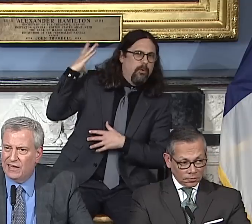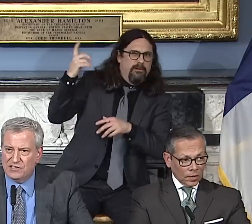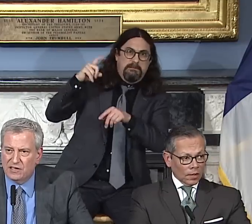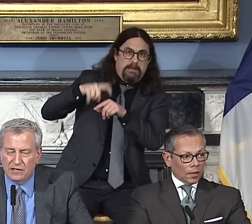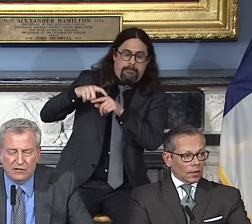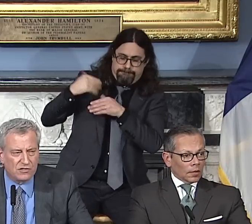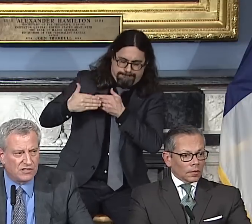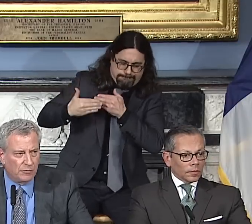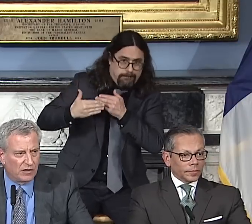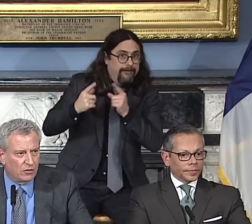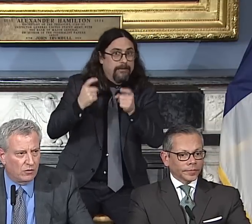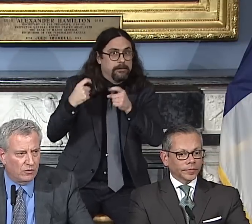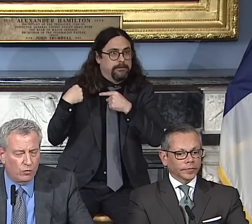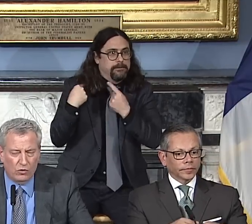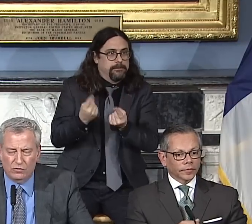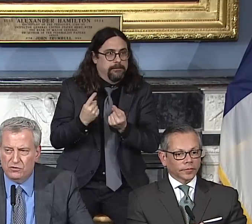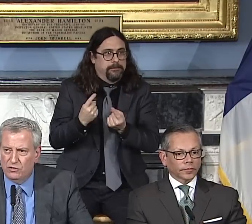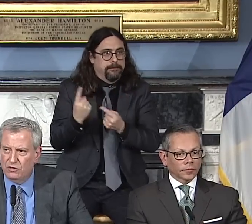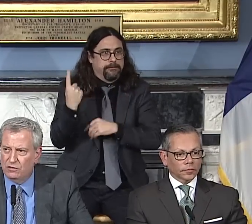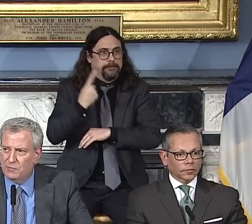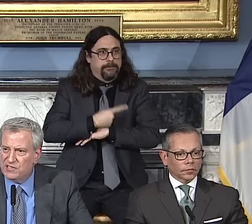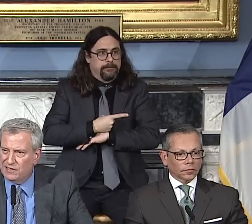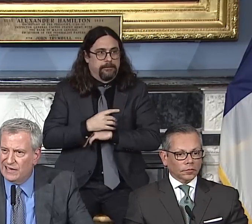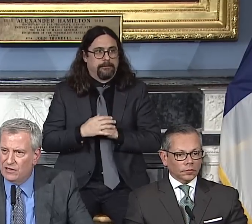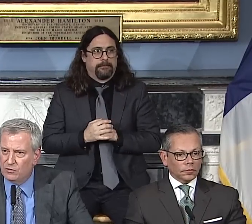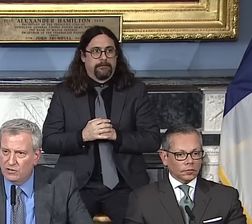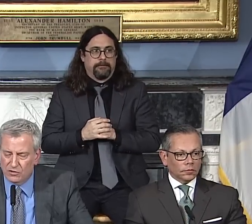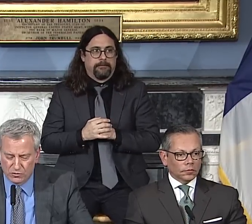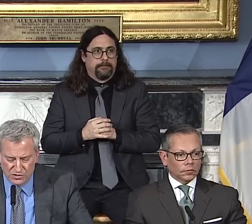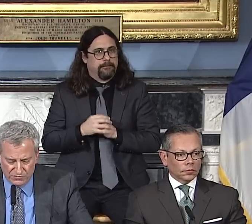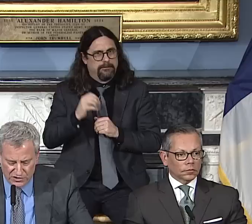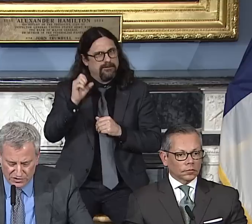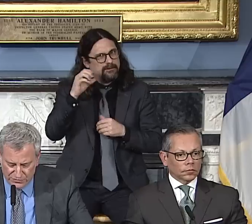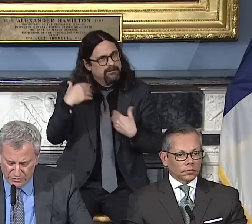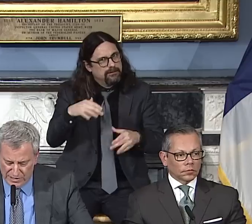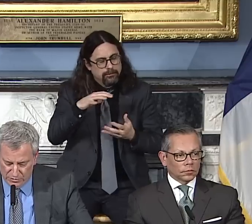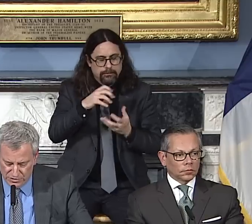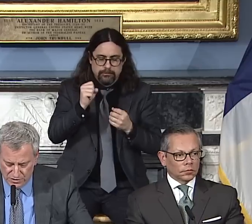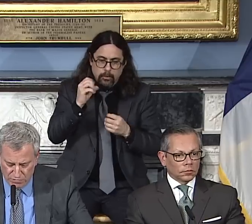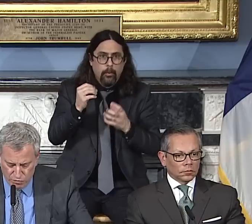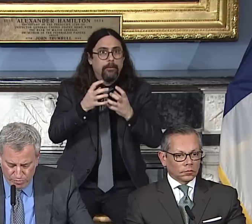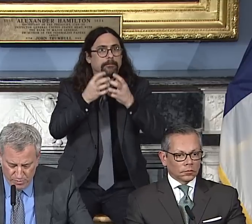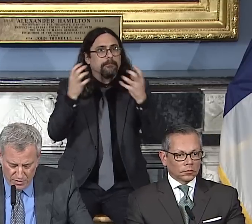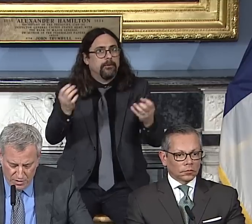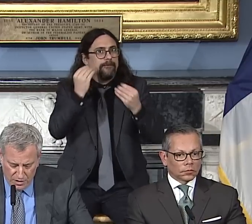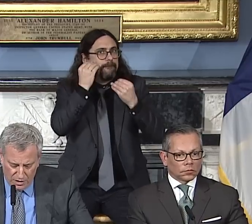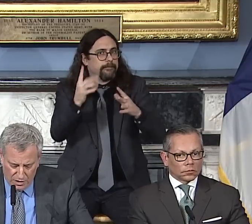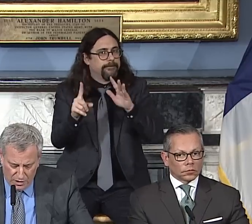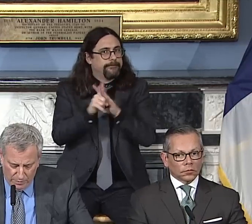then. Then last night, it just seemed like the world turned upside down in the course of just a few hours.